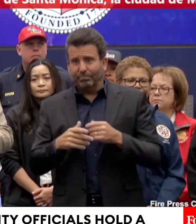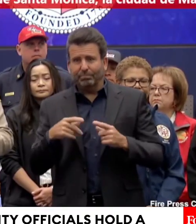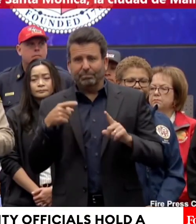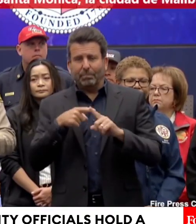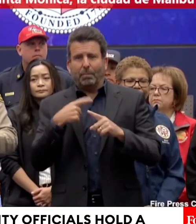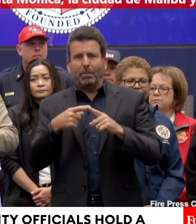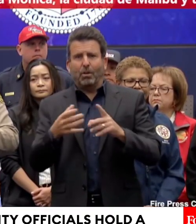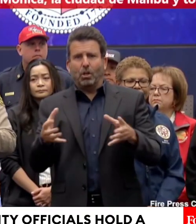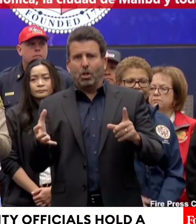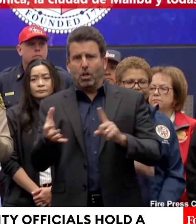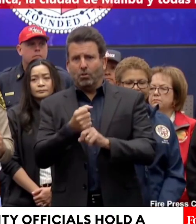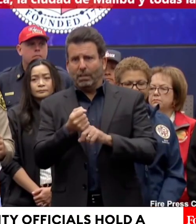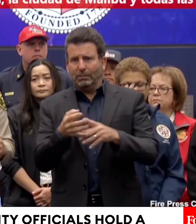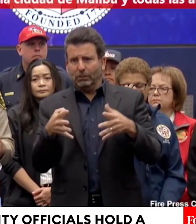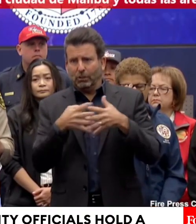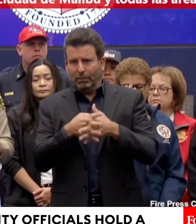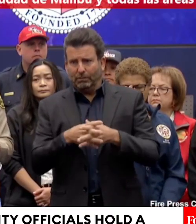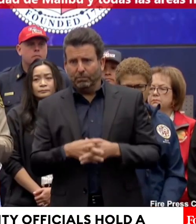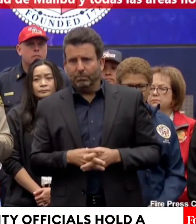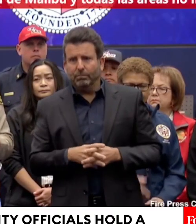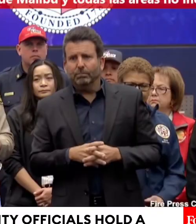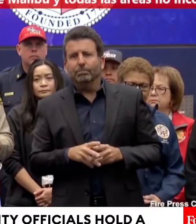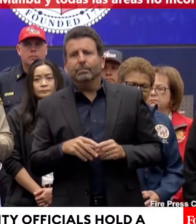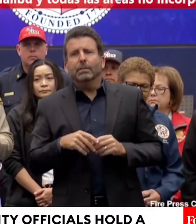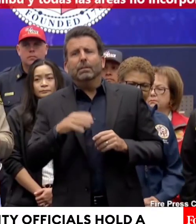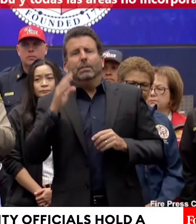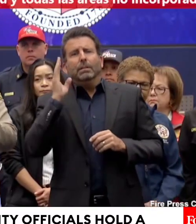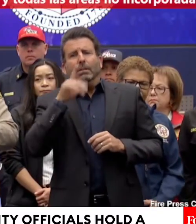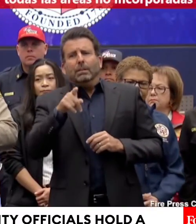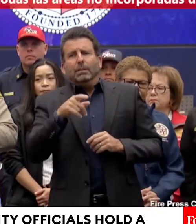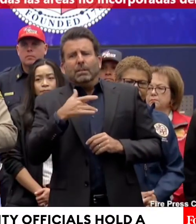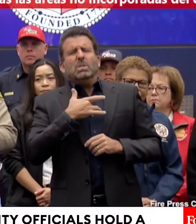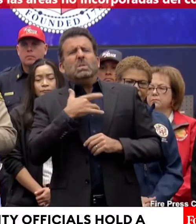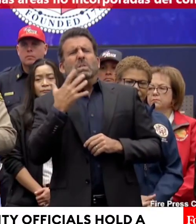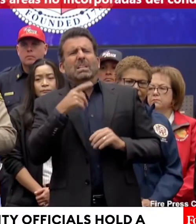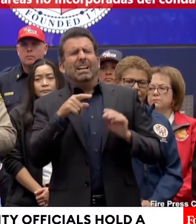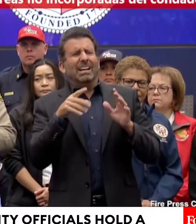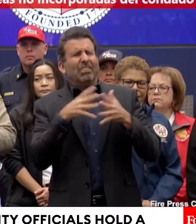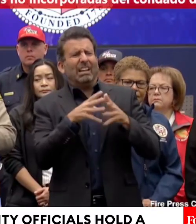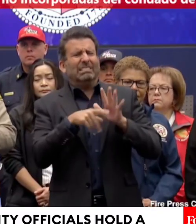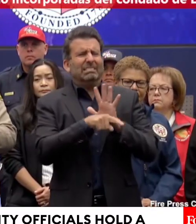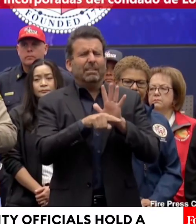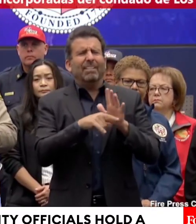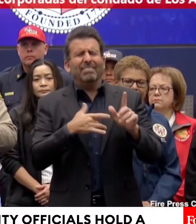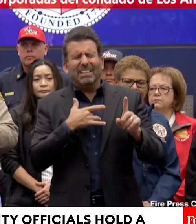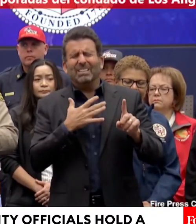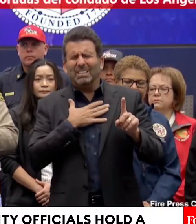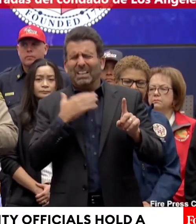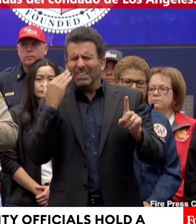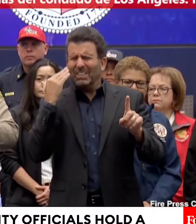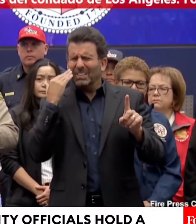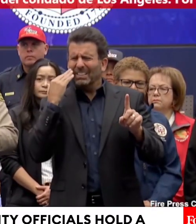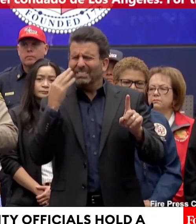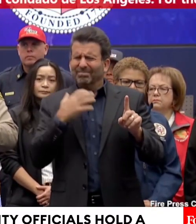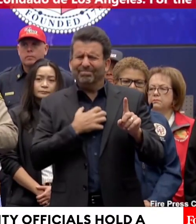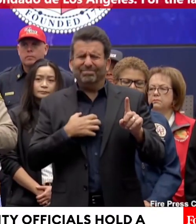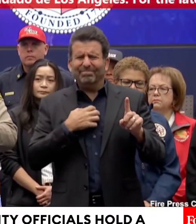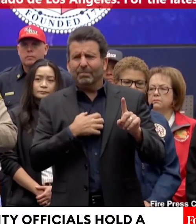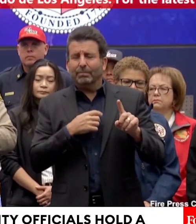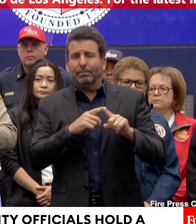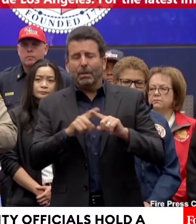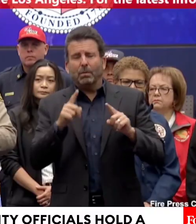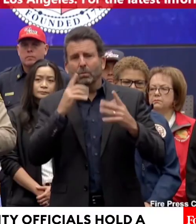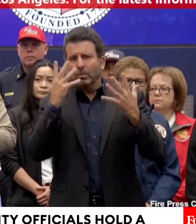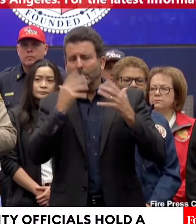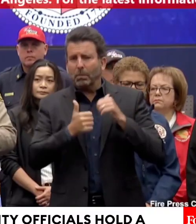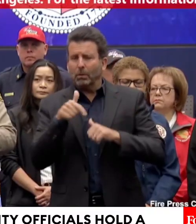is negative. Some of the things we're talking about are sad. But in this time of crisis, the calls for people wanting